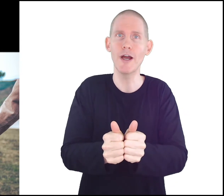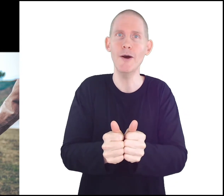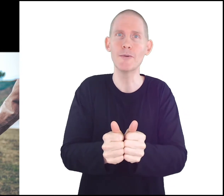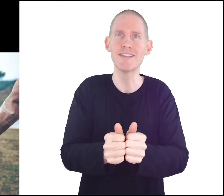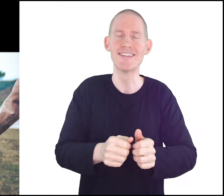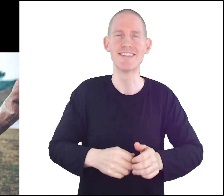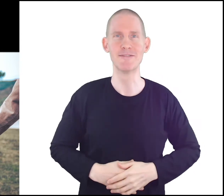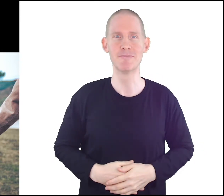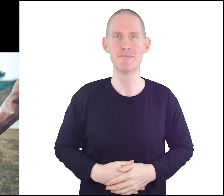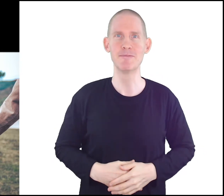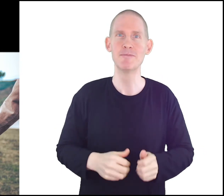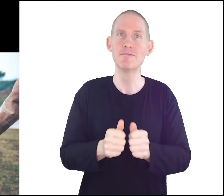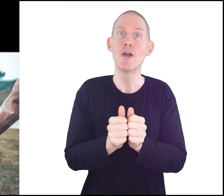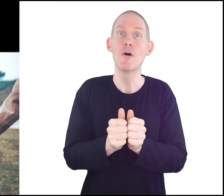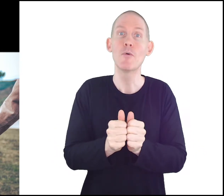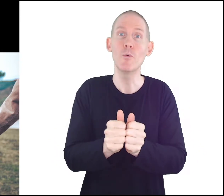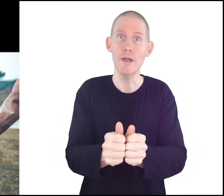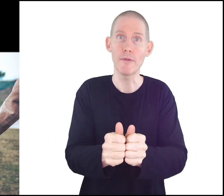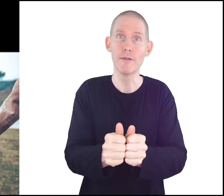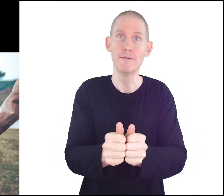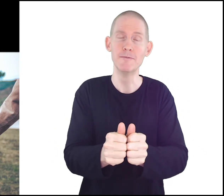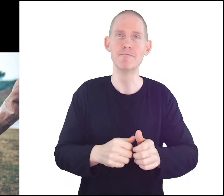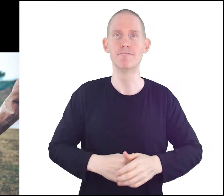out. With.